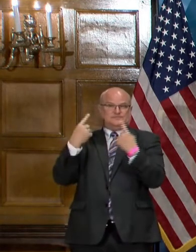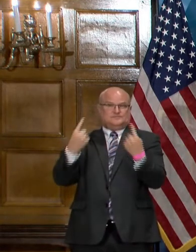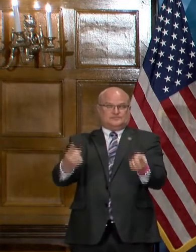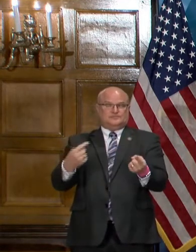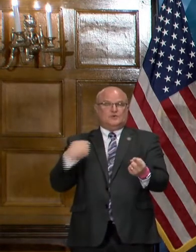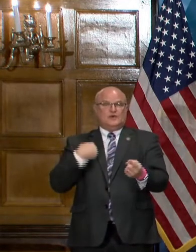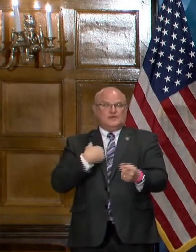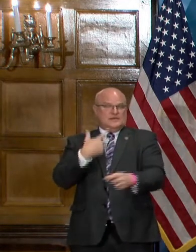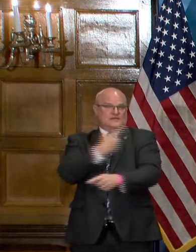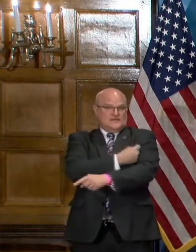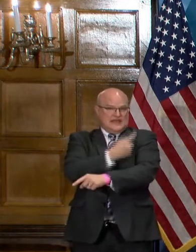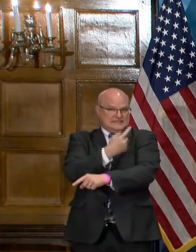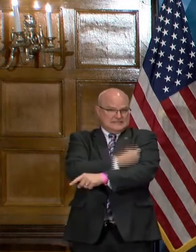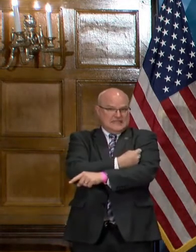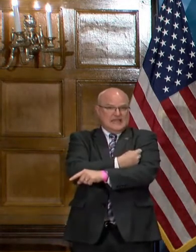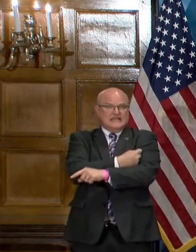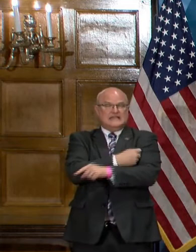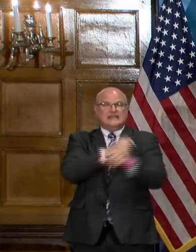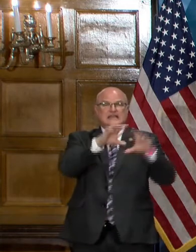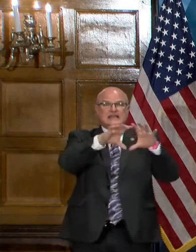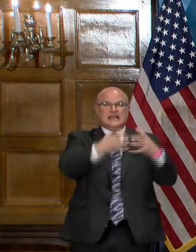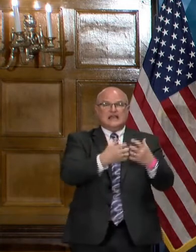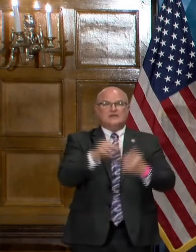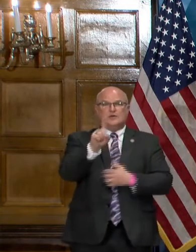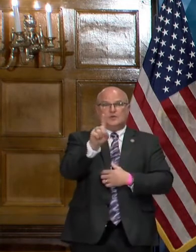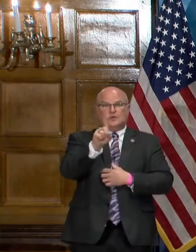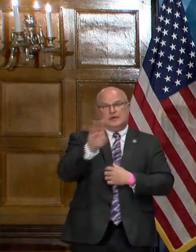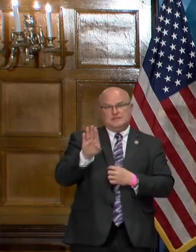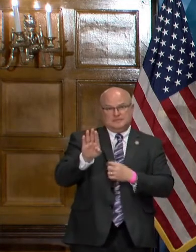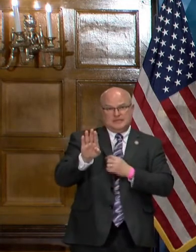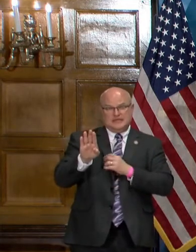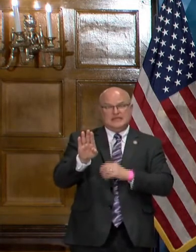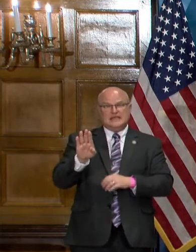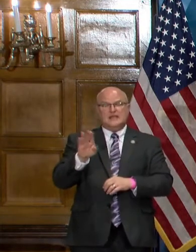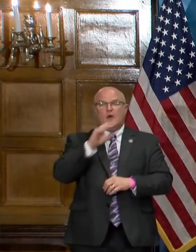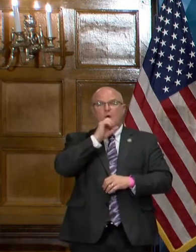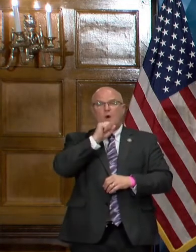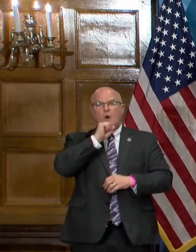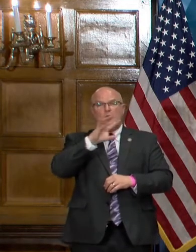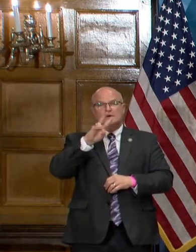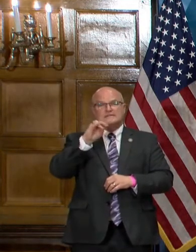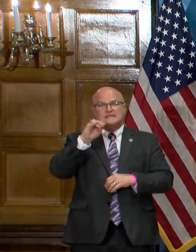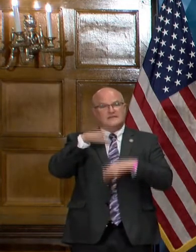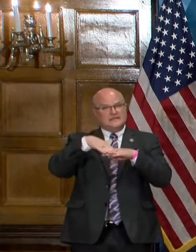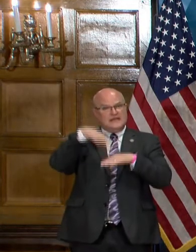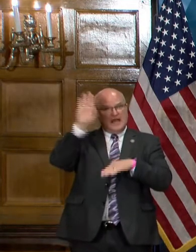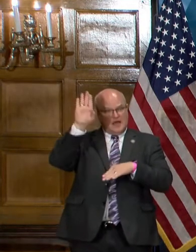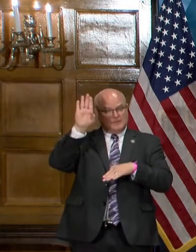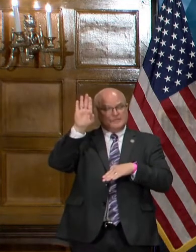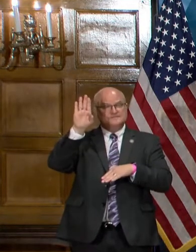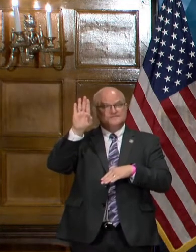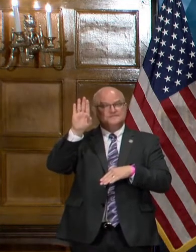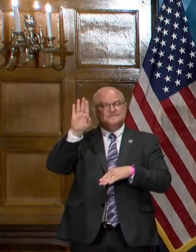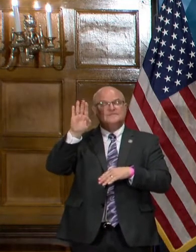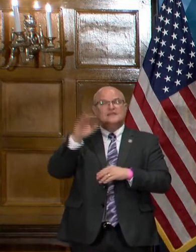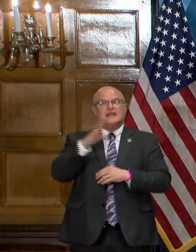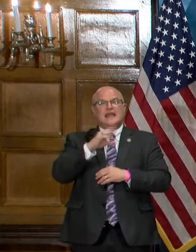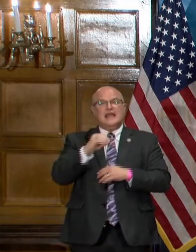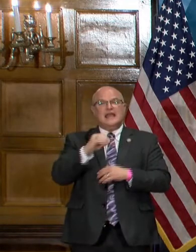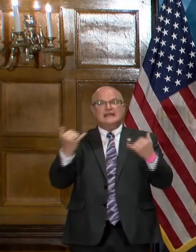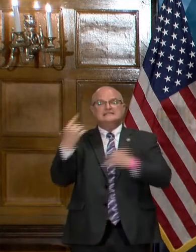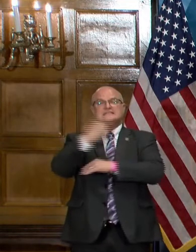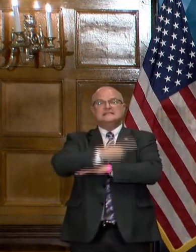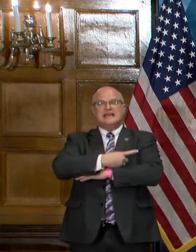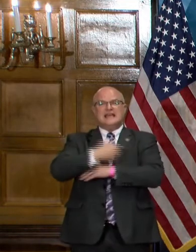been vaccinating in Category 1B of the age 70 plus age group, and today